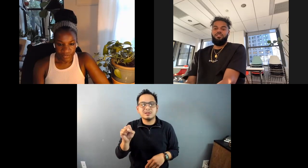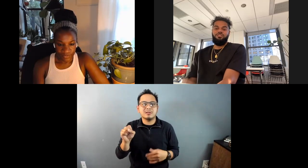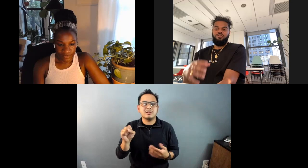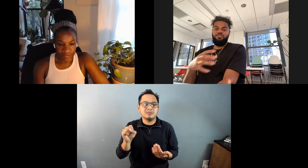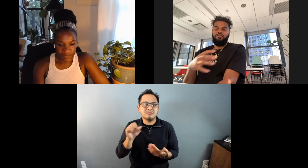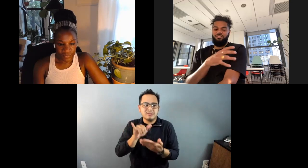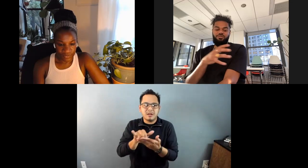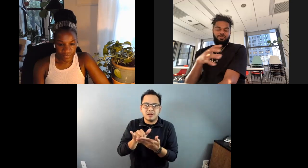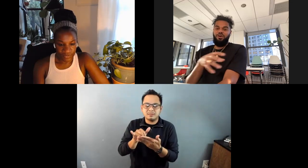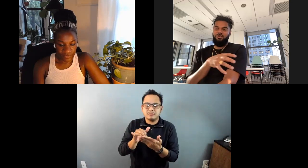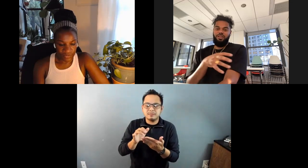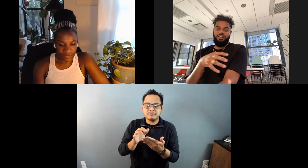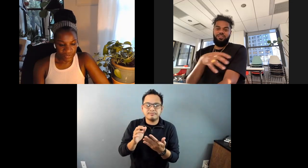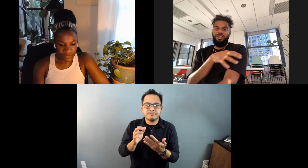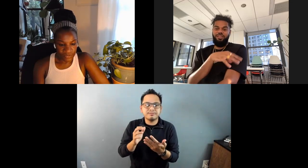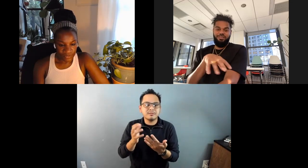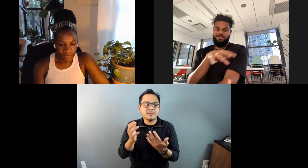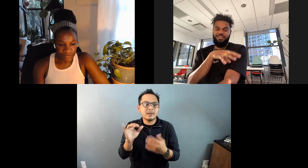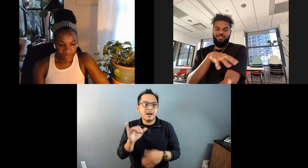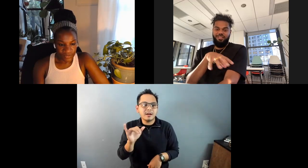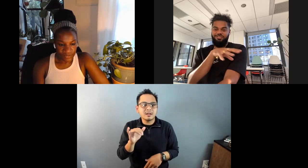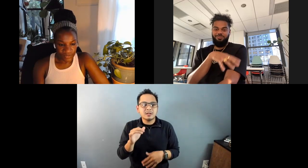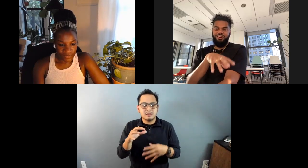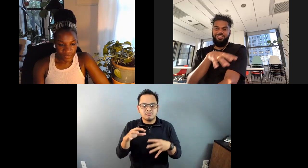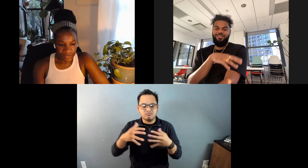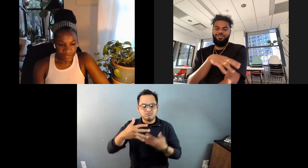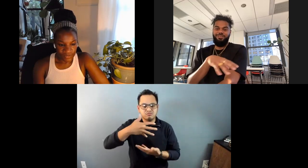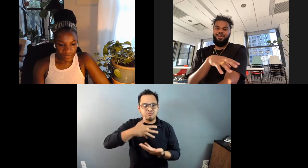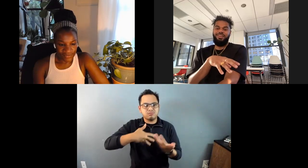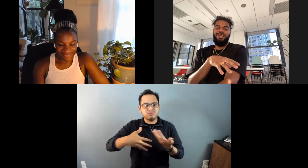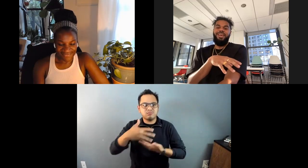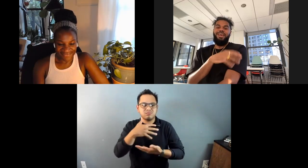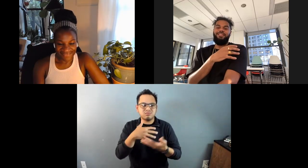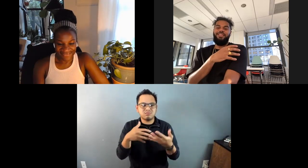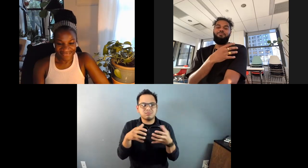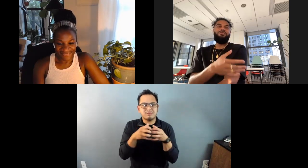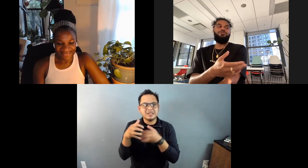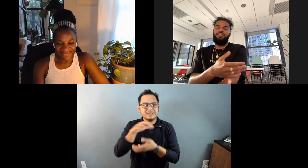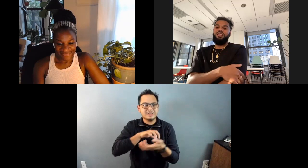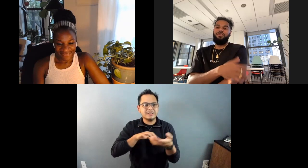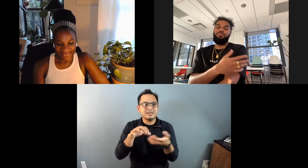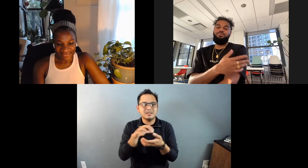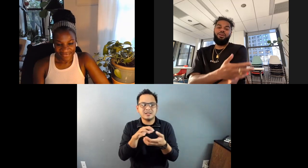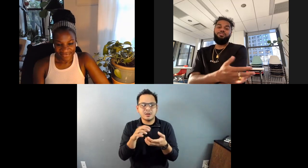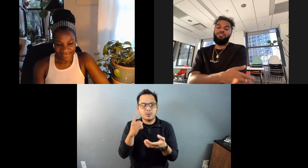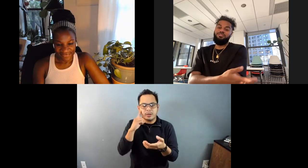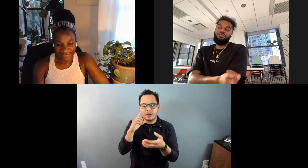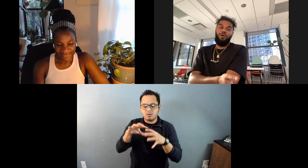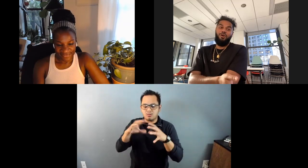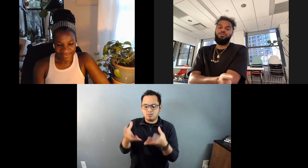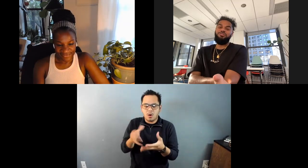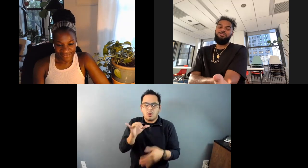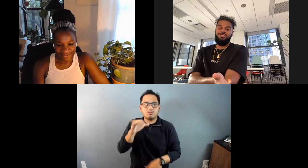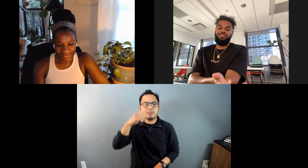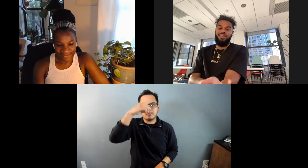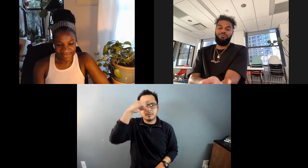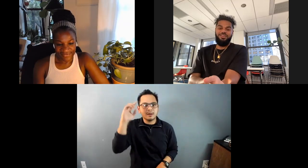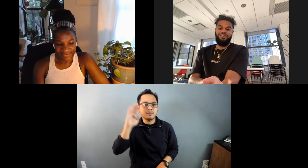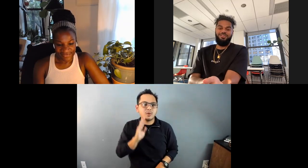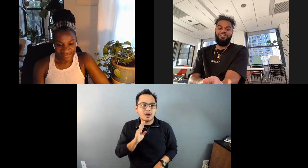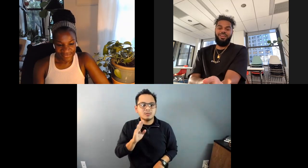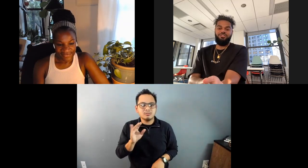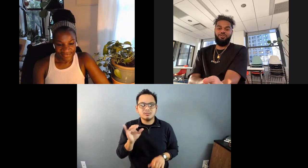like I wonder, I guess like maybe we could talk about like our just how Queens maybe like influence like our work,